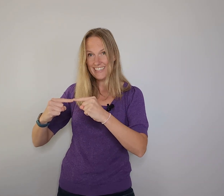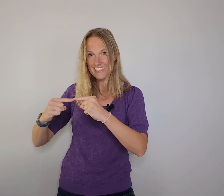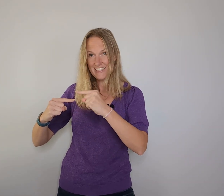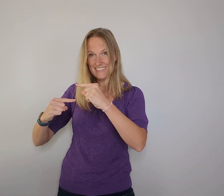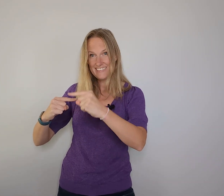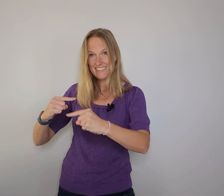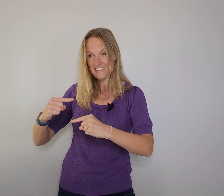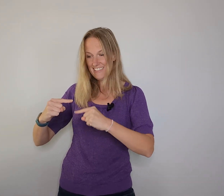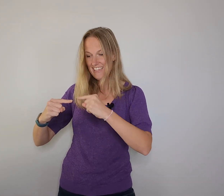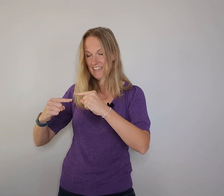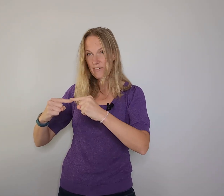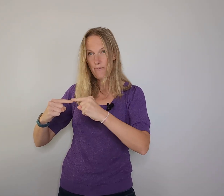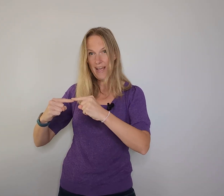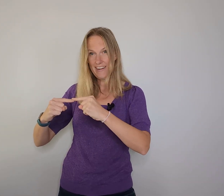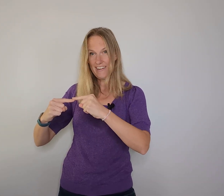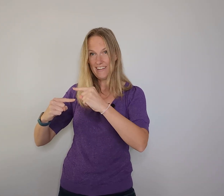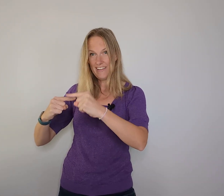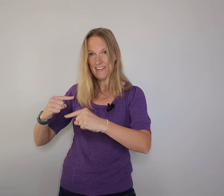it. Okay,